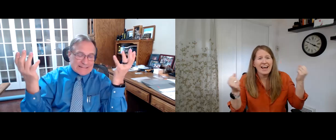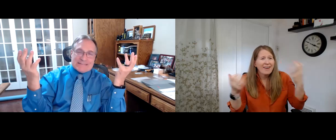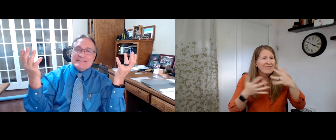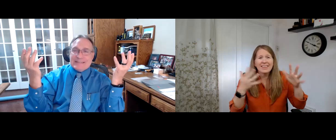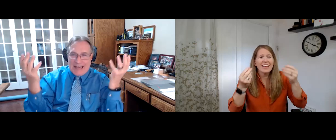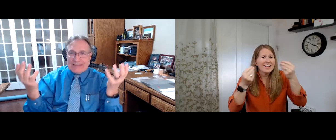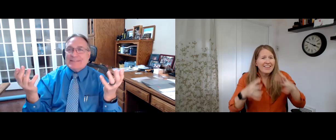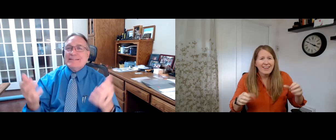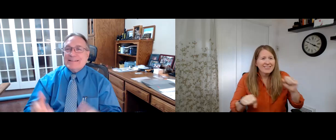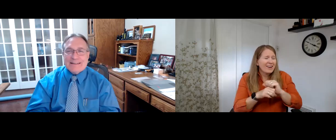Yes.